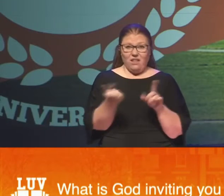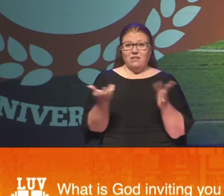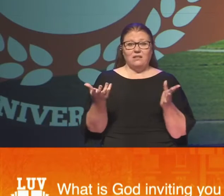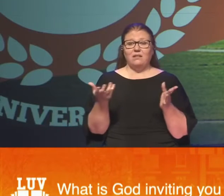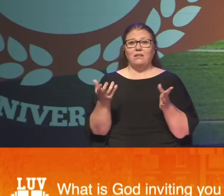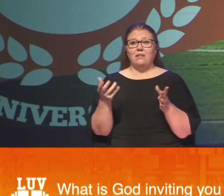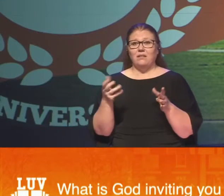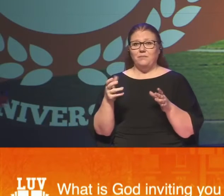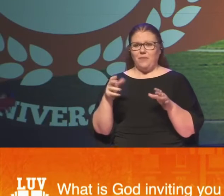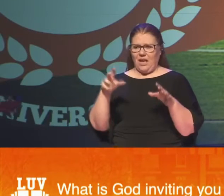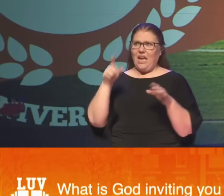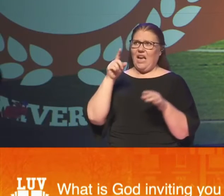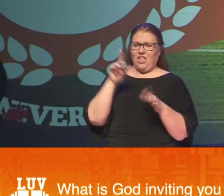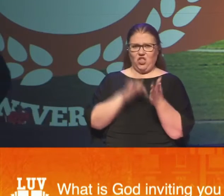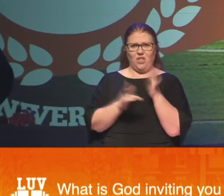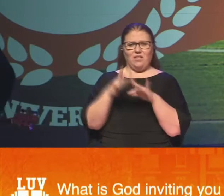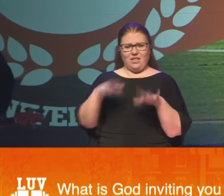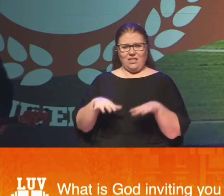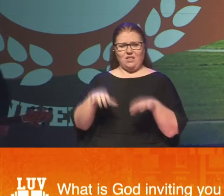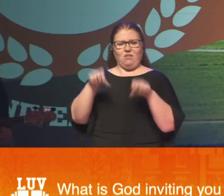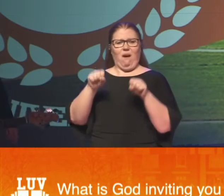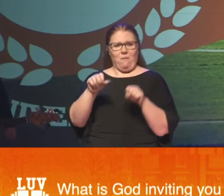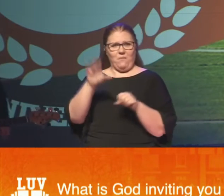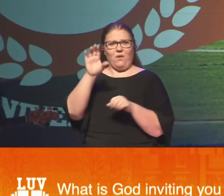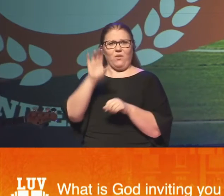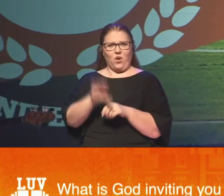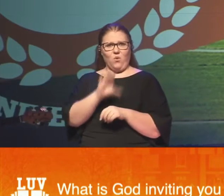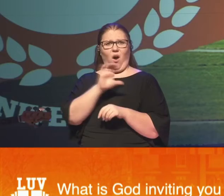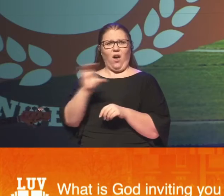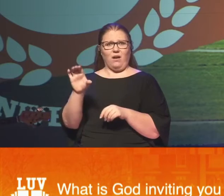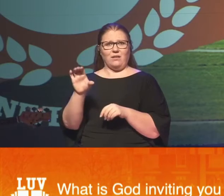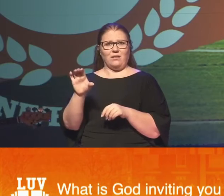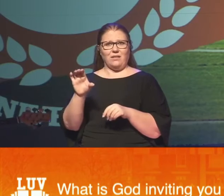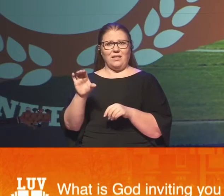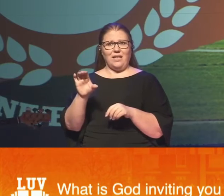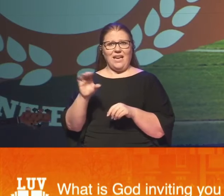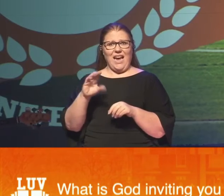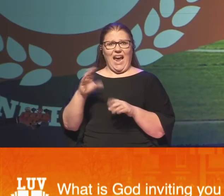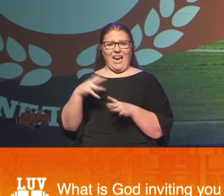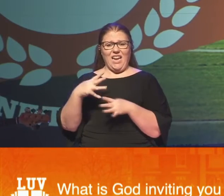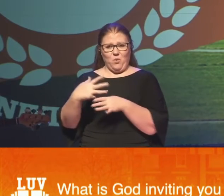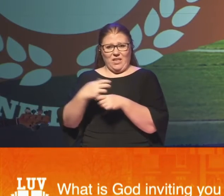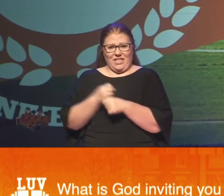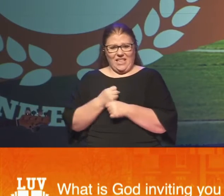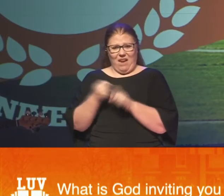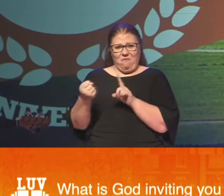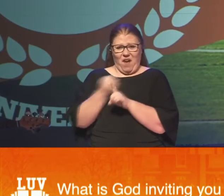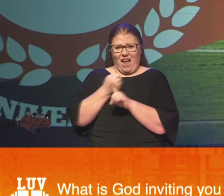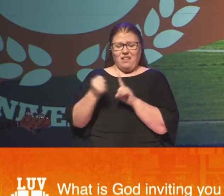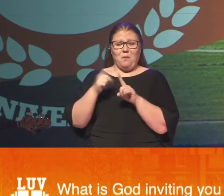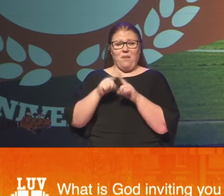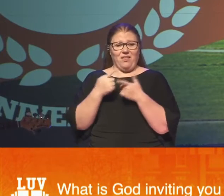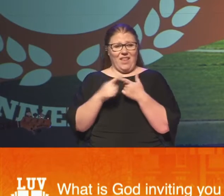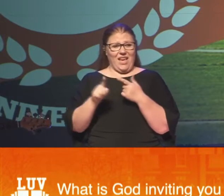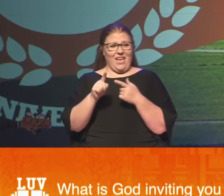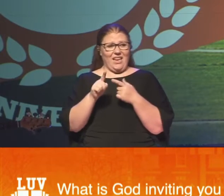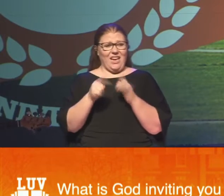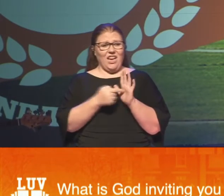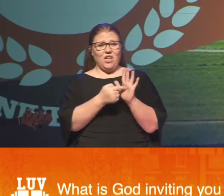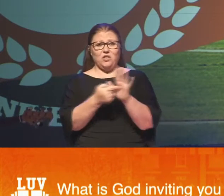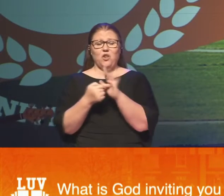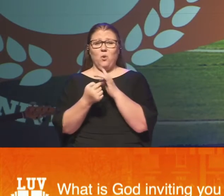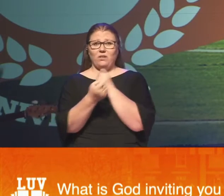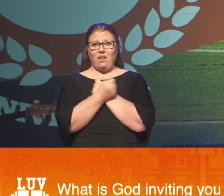and he took up his cross. And he returned the violence with love. That's how you know you're dealing with